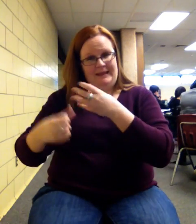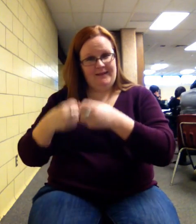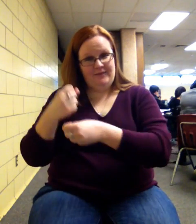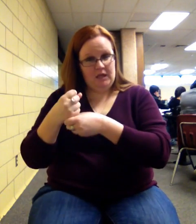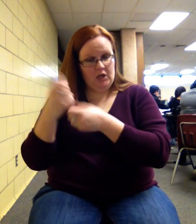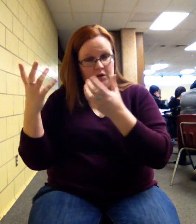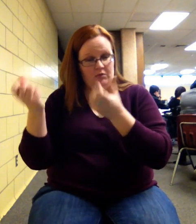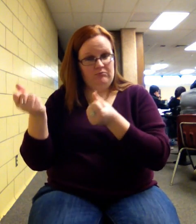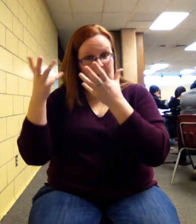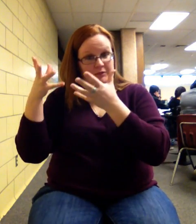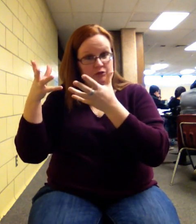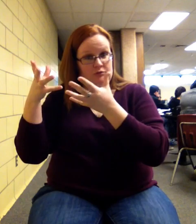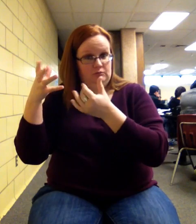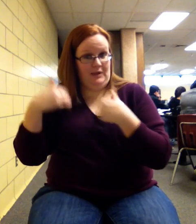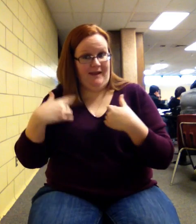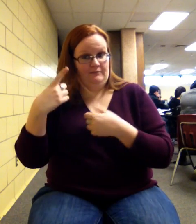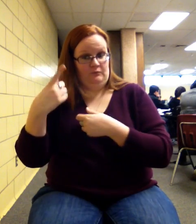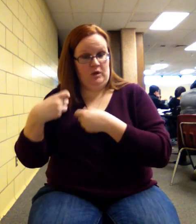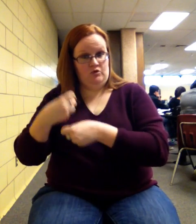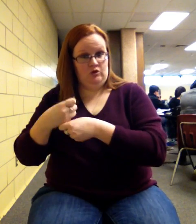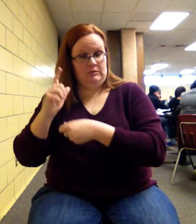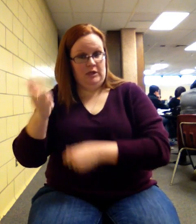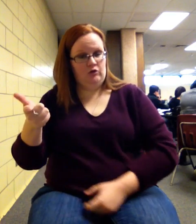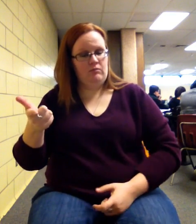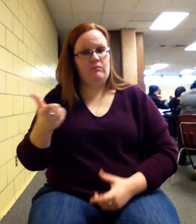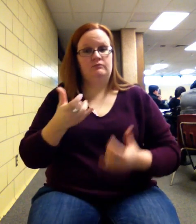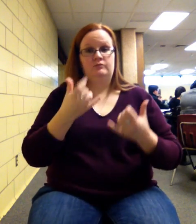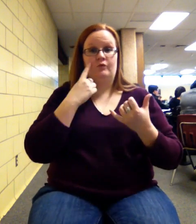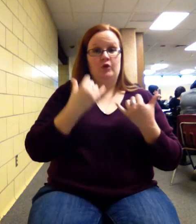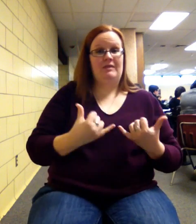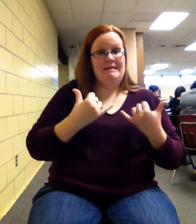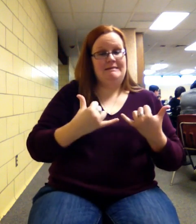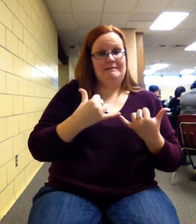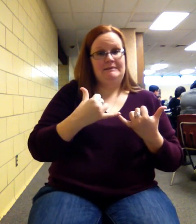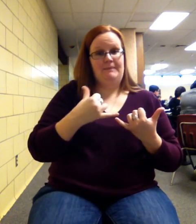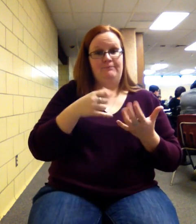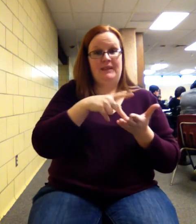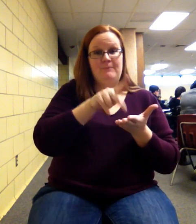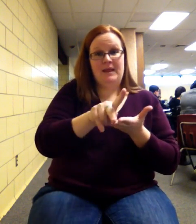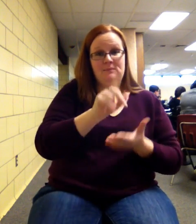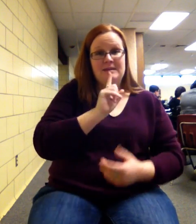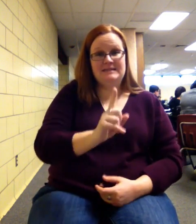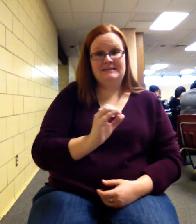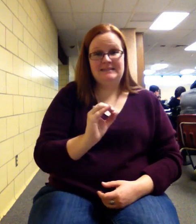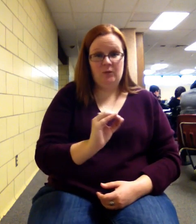in our account? Well, so in this one, what's going to happen is payment is 0. So 0